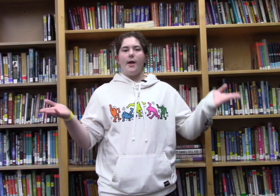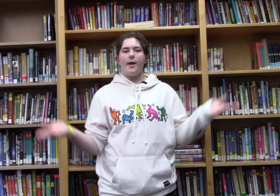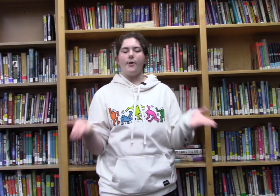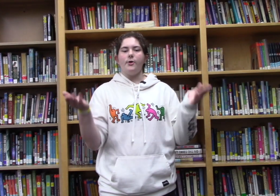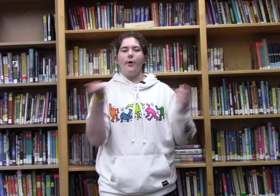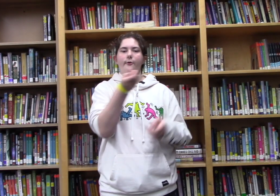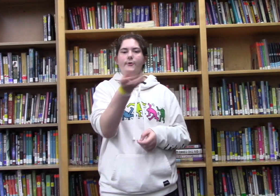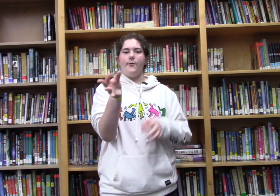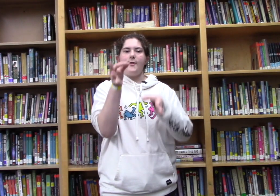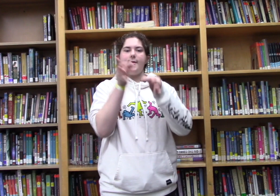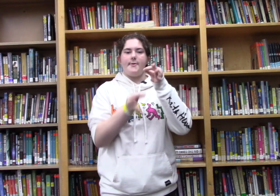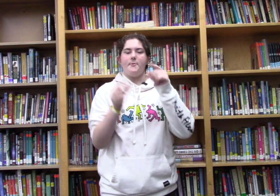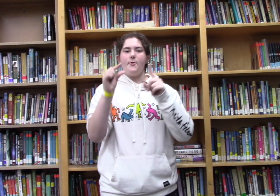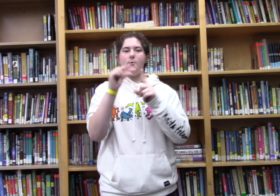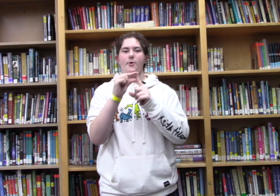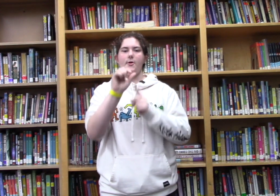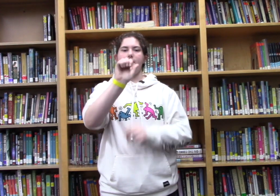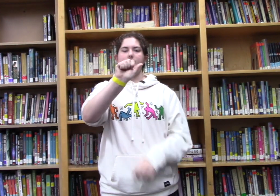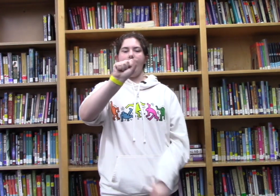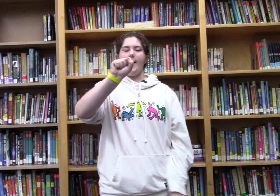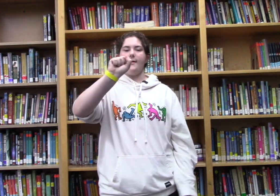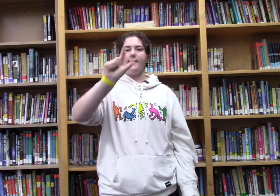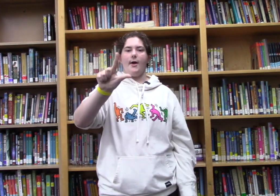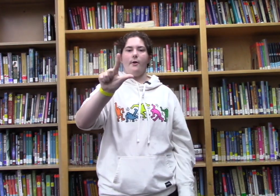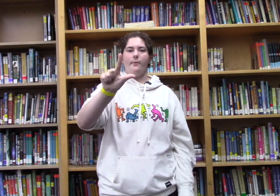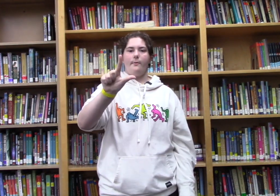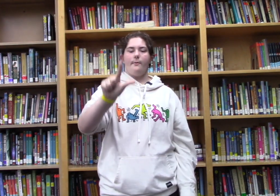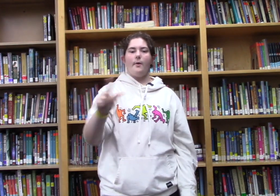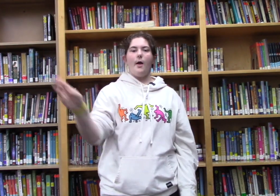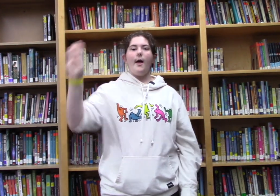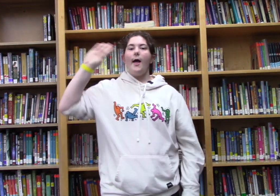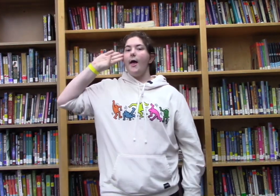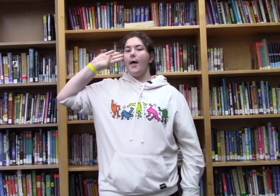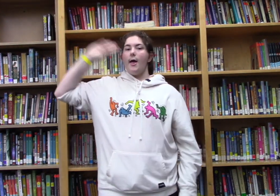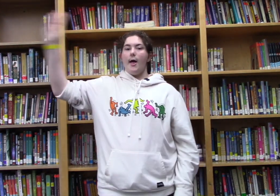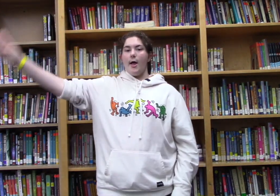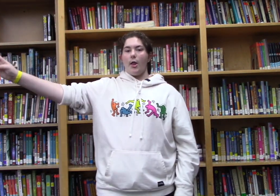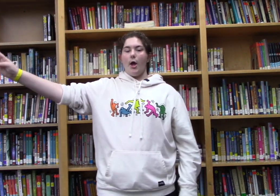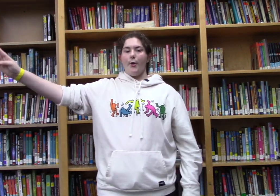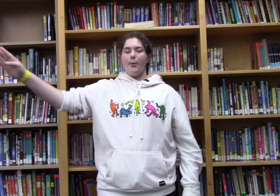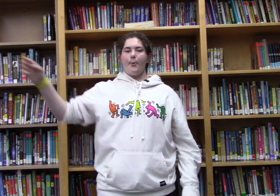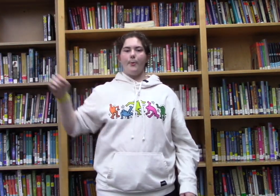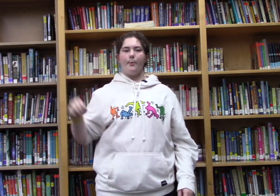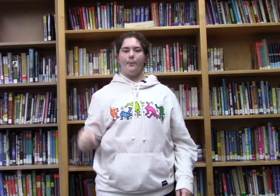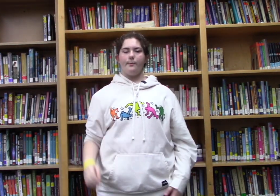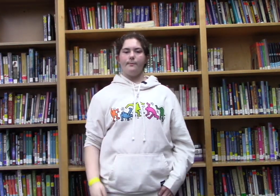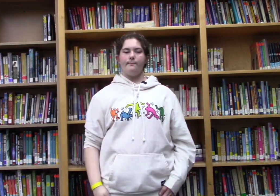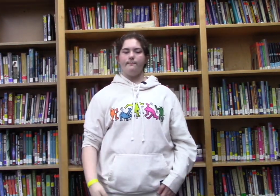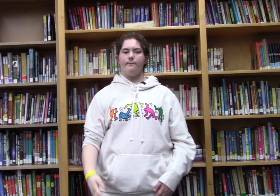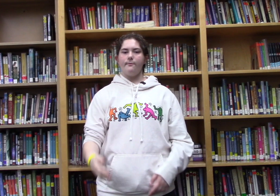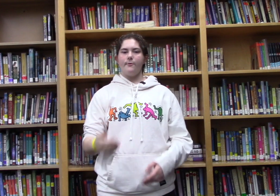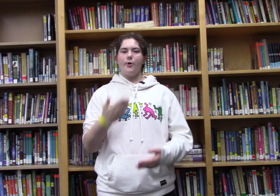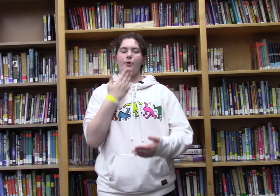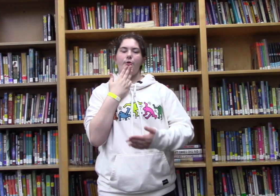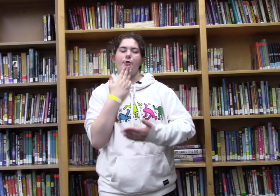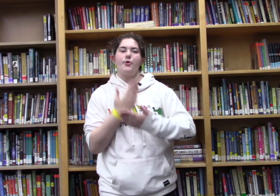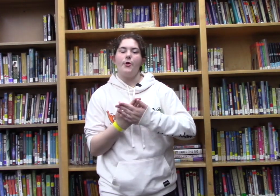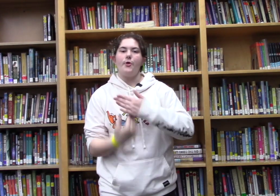Here are a few simple words in ASL. Hello. Good